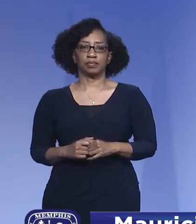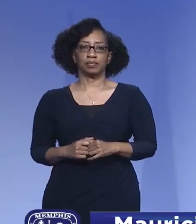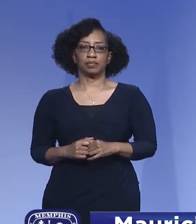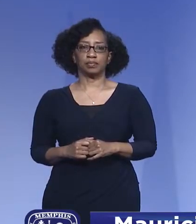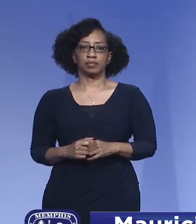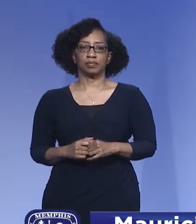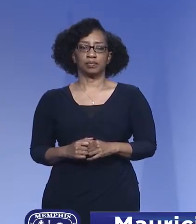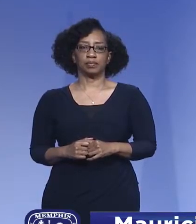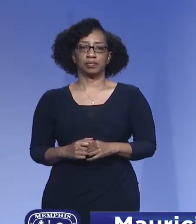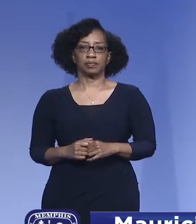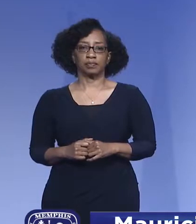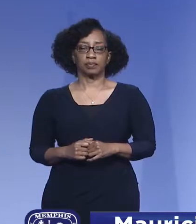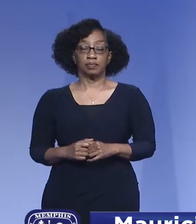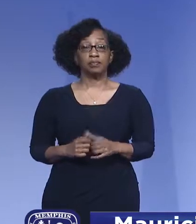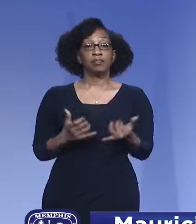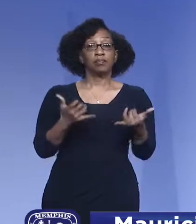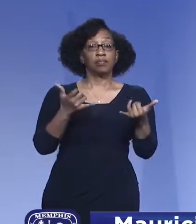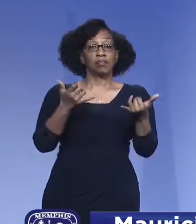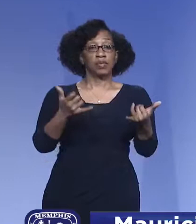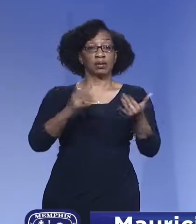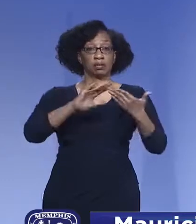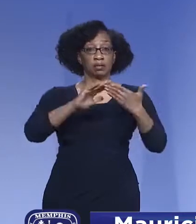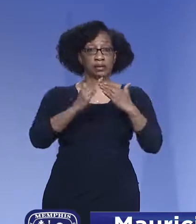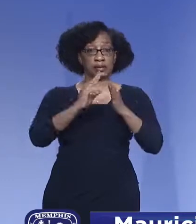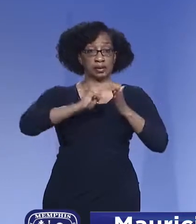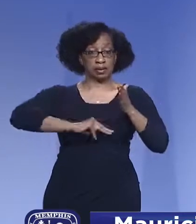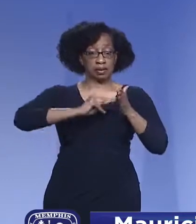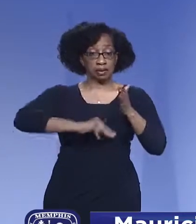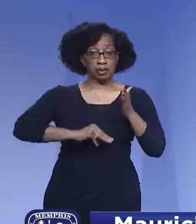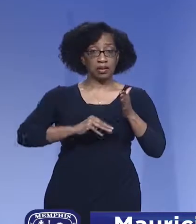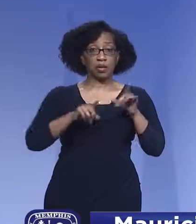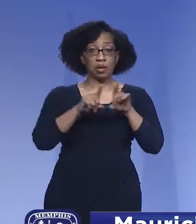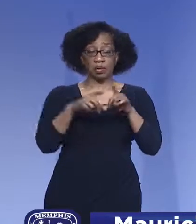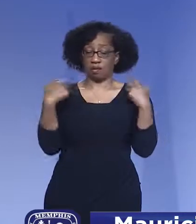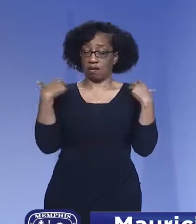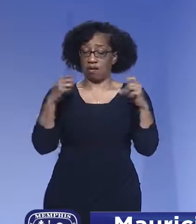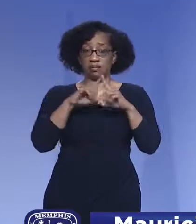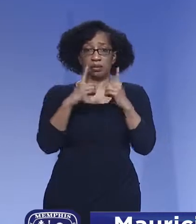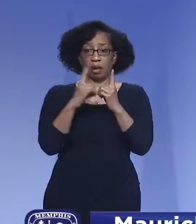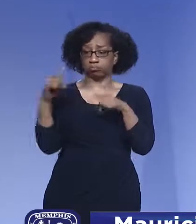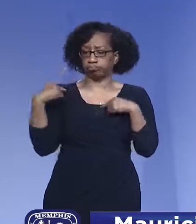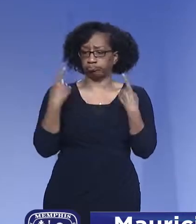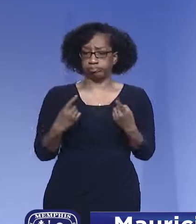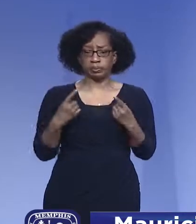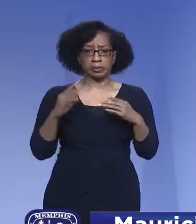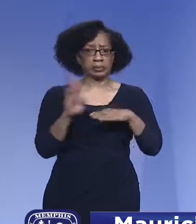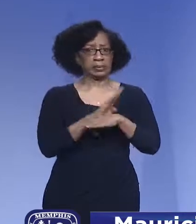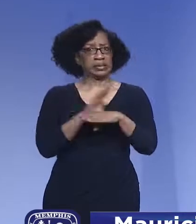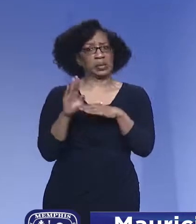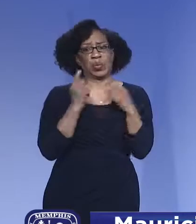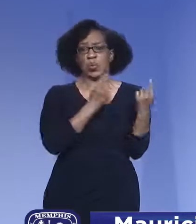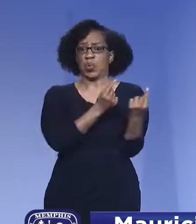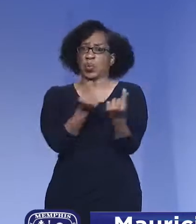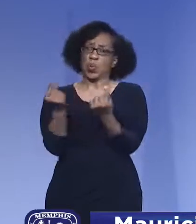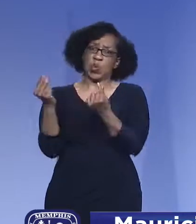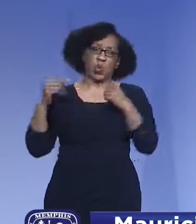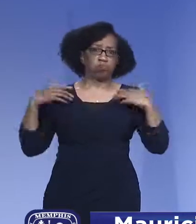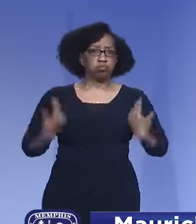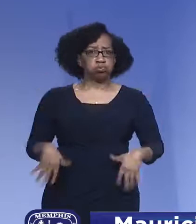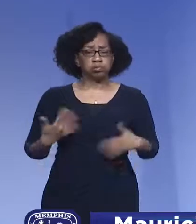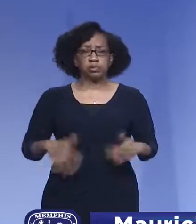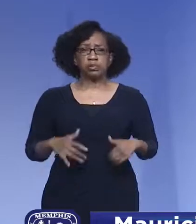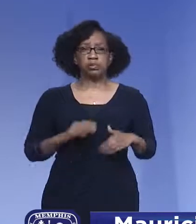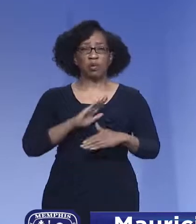respecto. Today, the city of Memphis and the health department have done everything they can. I have witnessed that to eliminate every